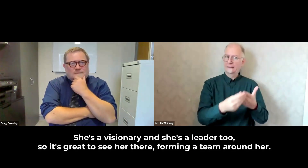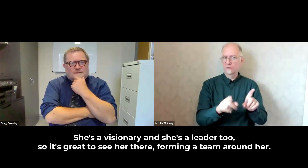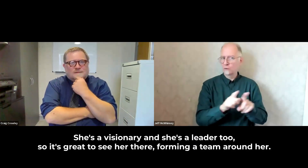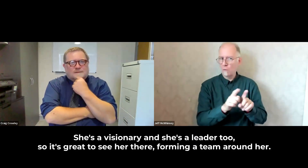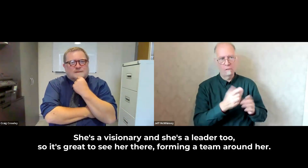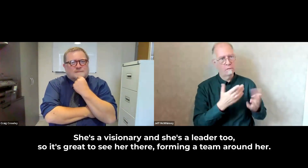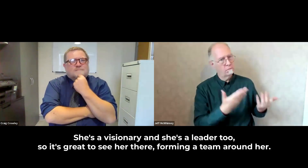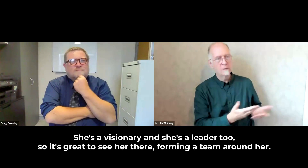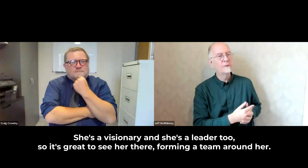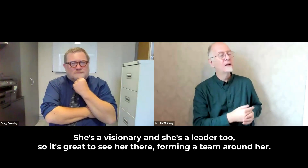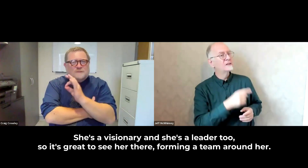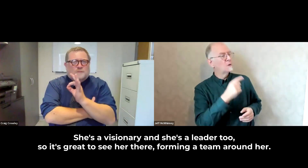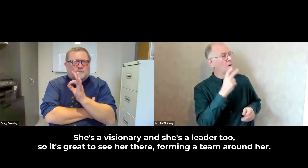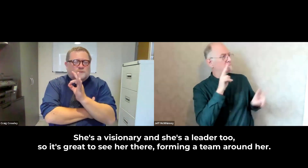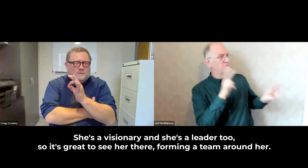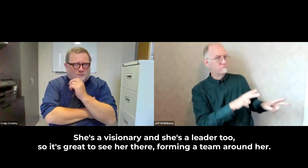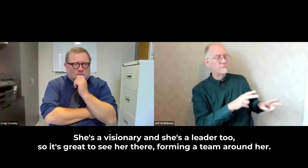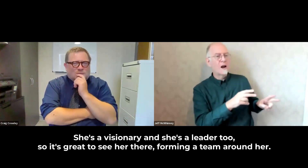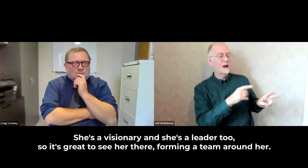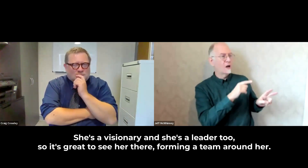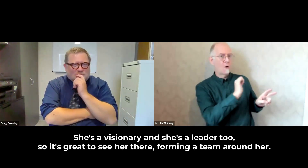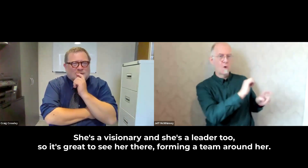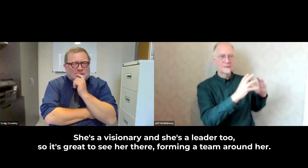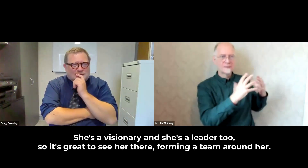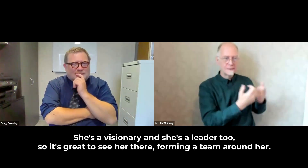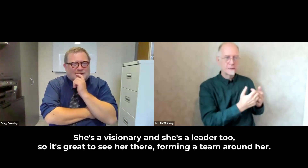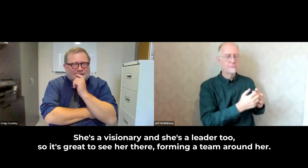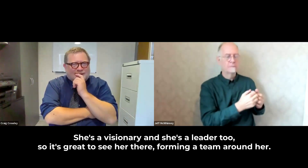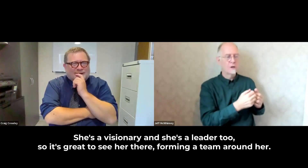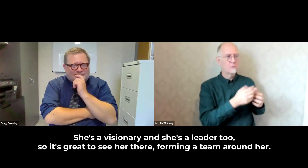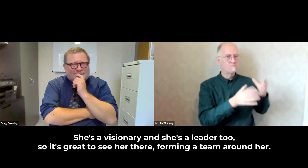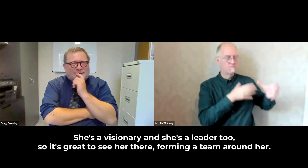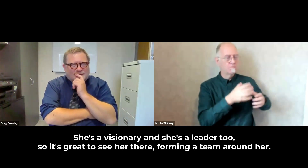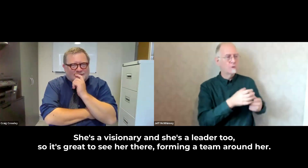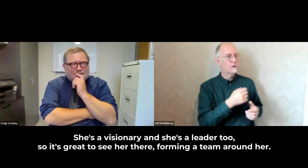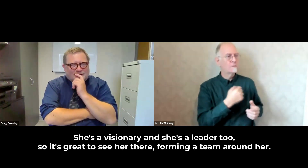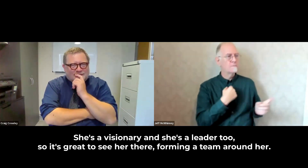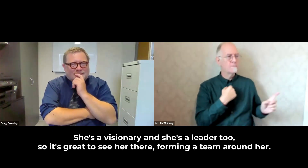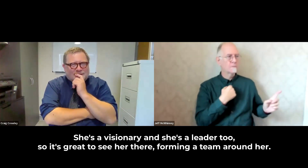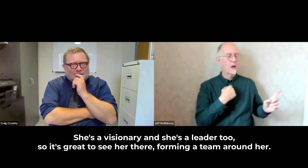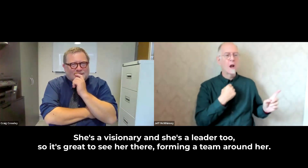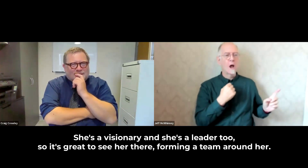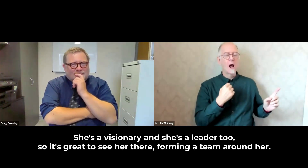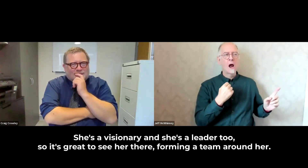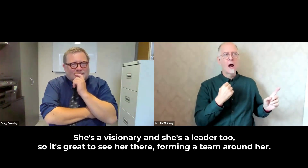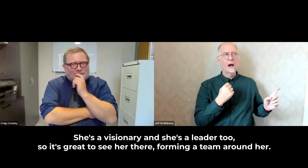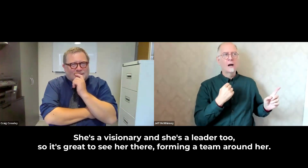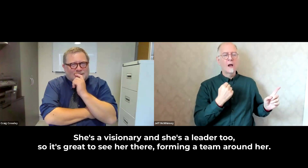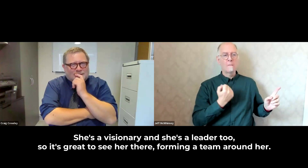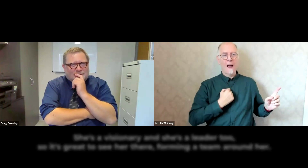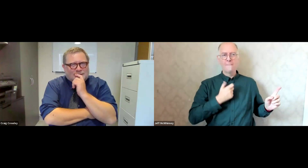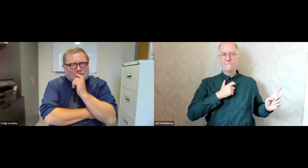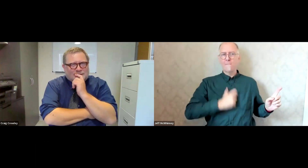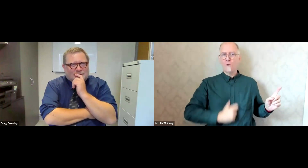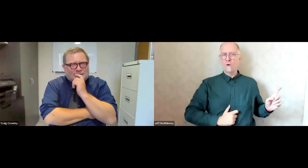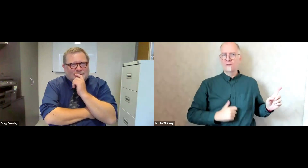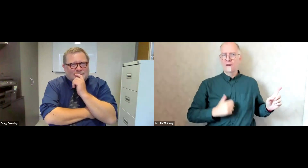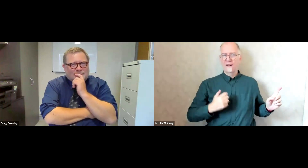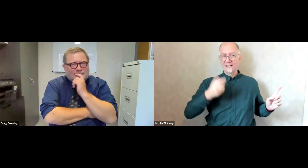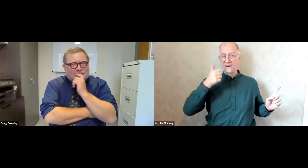visionary, and she's a leader too. So it's great to see her there, forming a team around her.